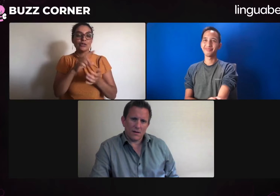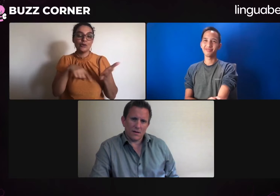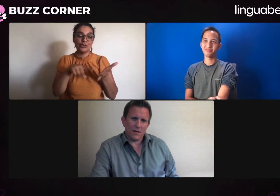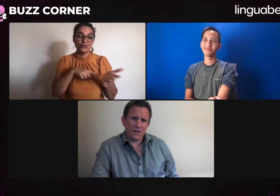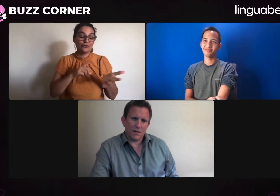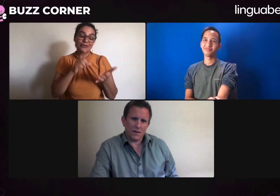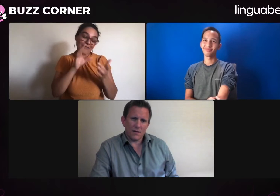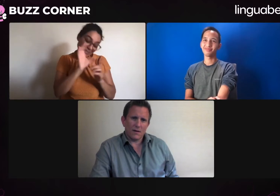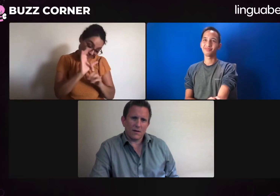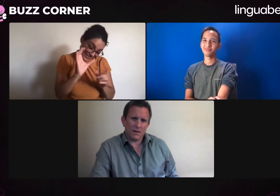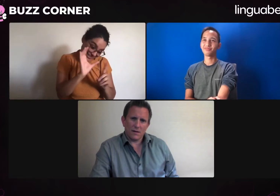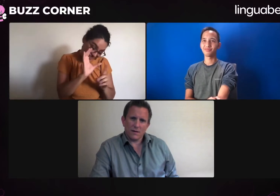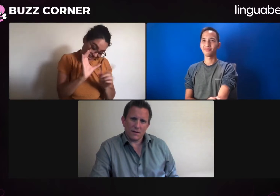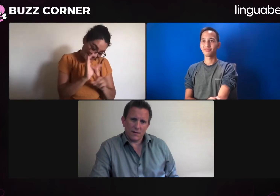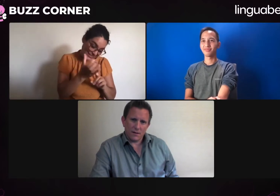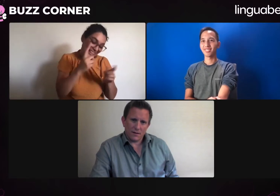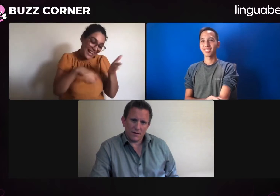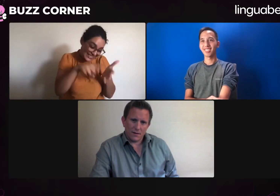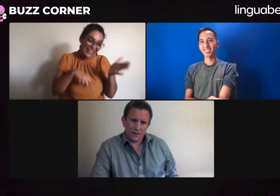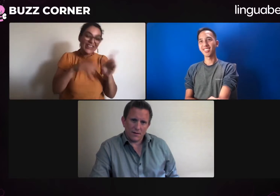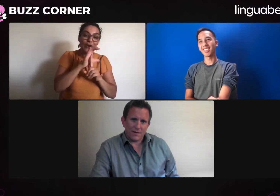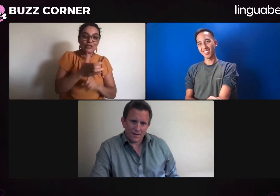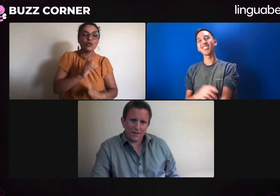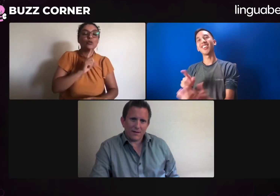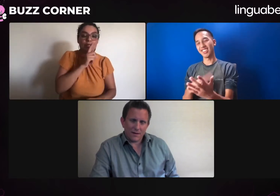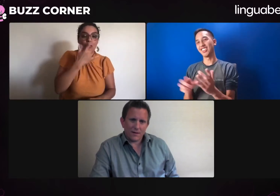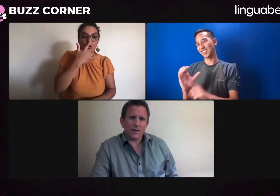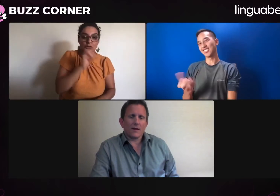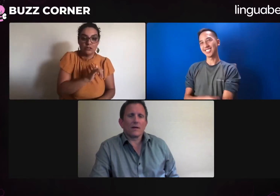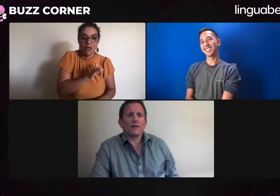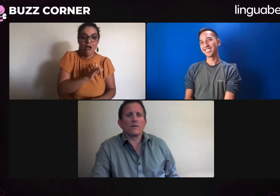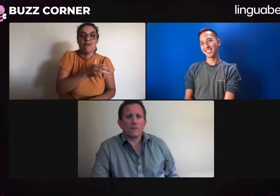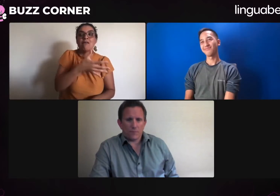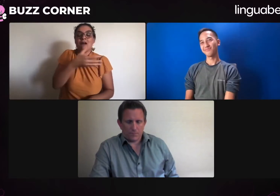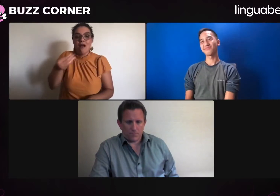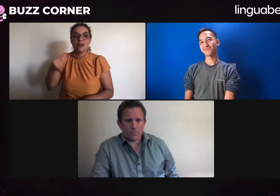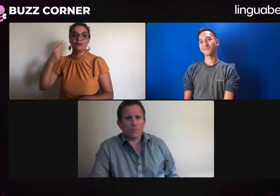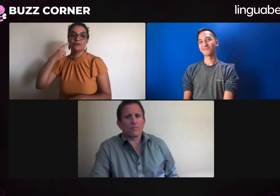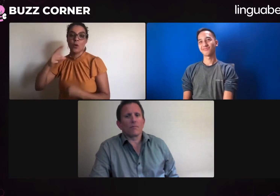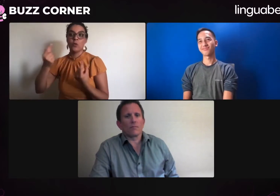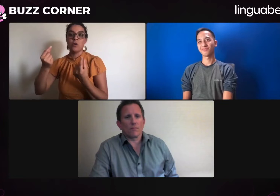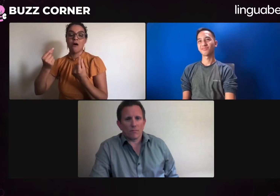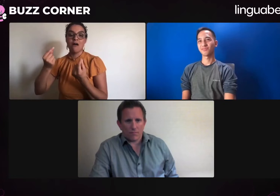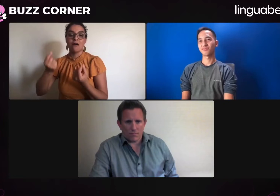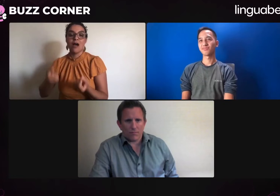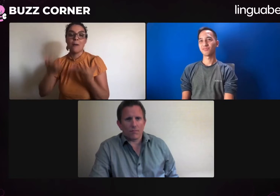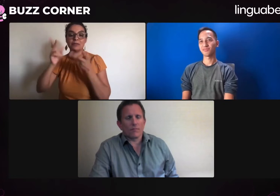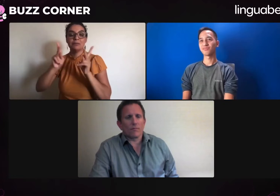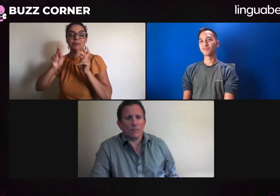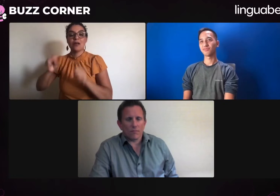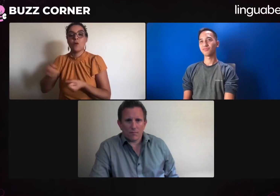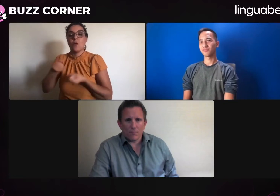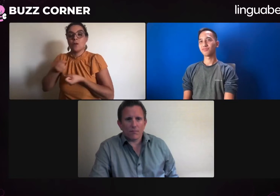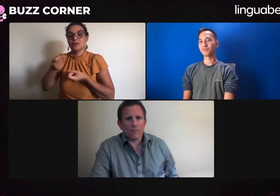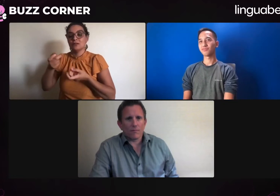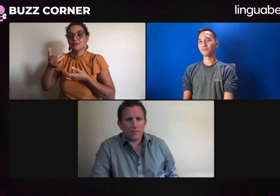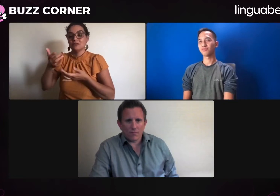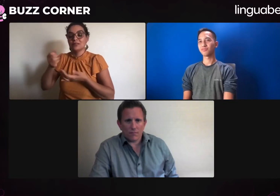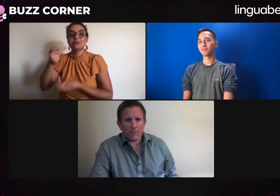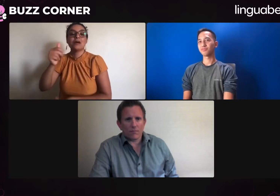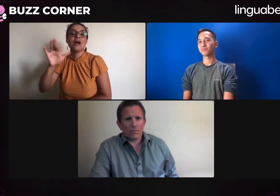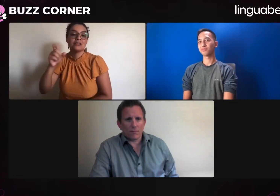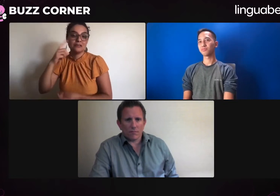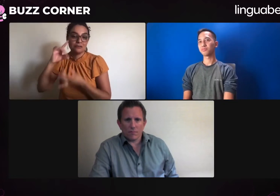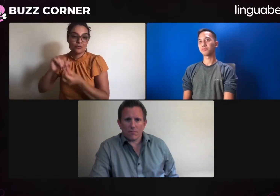the community to decide what culture to cancel and what that should actually look like. And then how